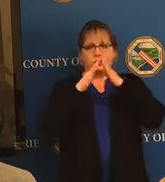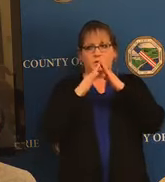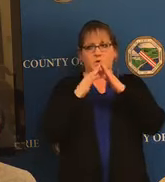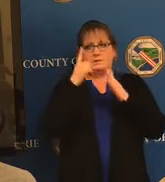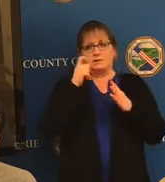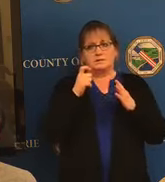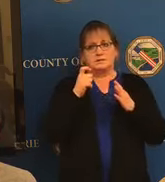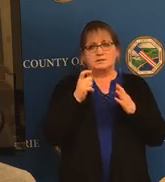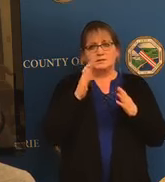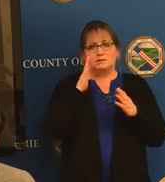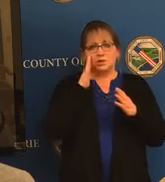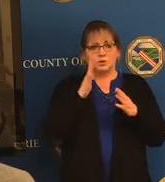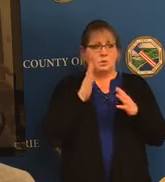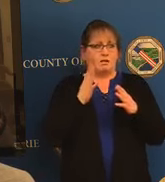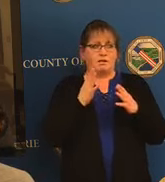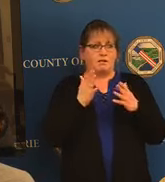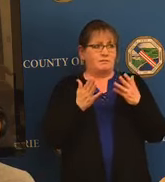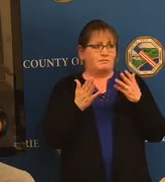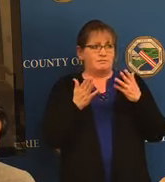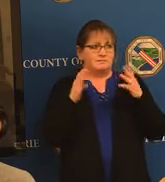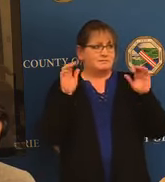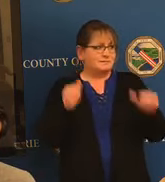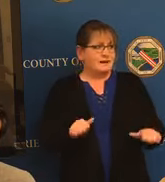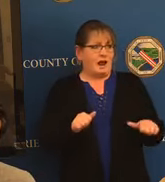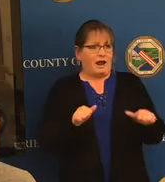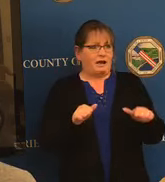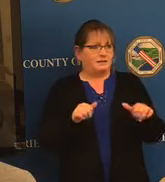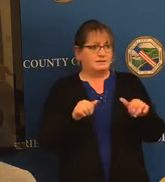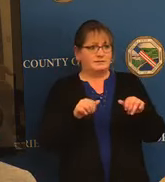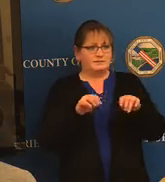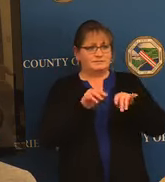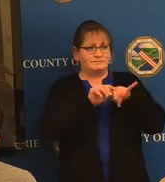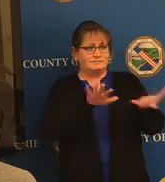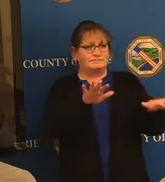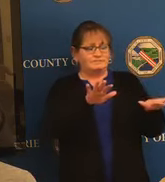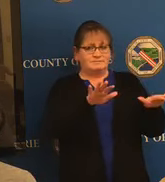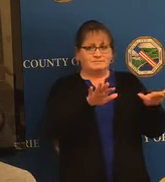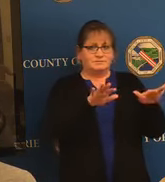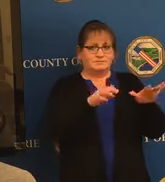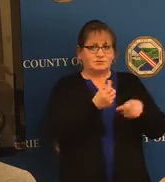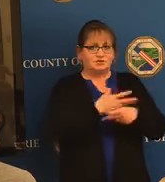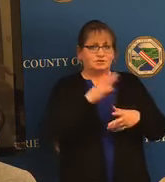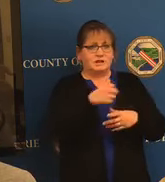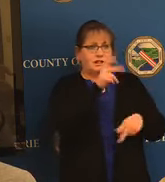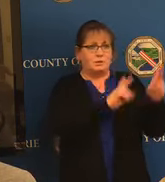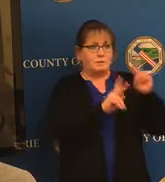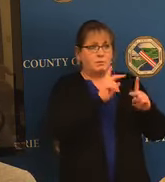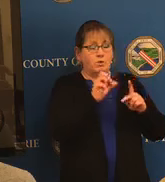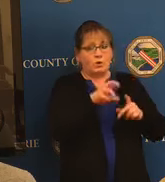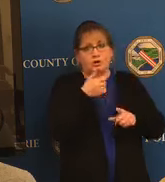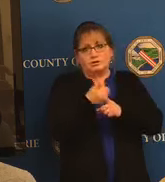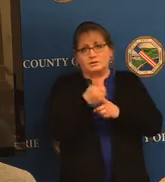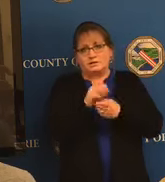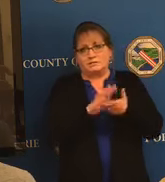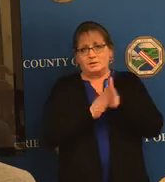might only end up infecting someone else or yourself, and we want to ensure that that does not